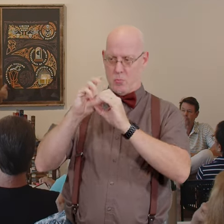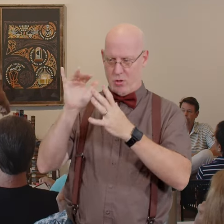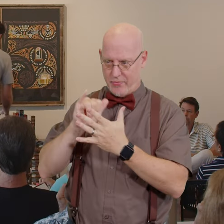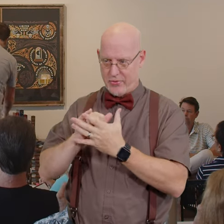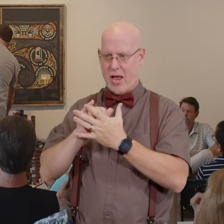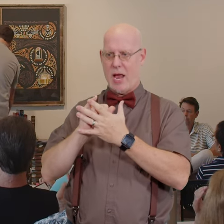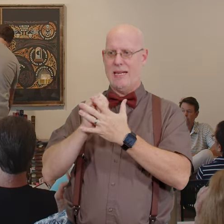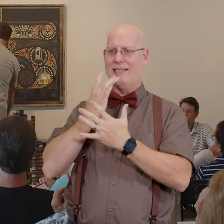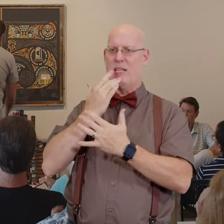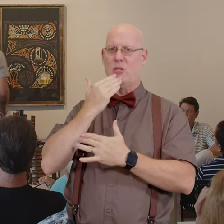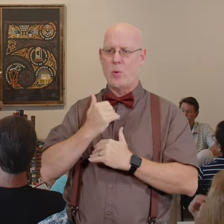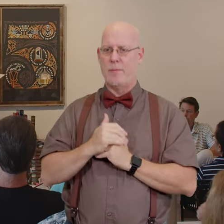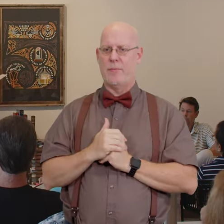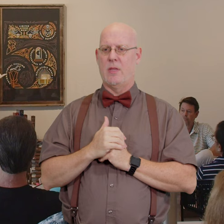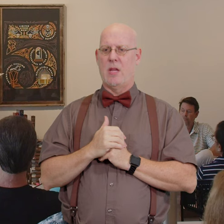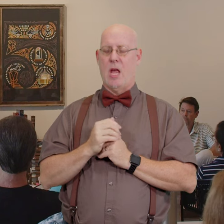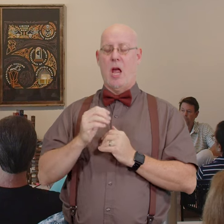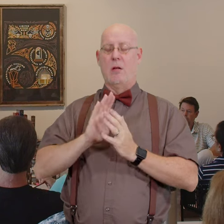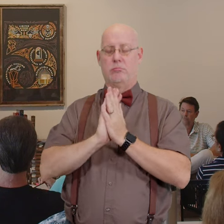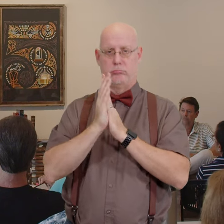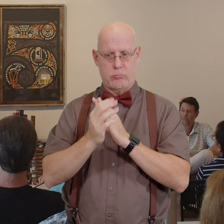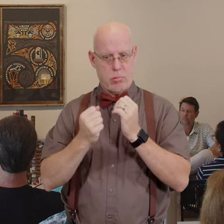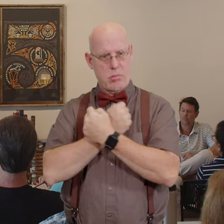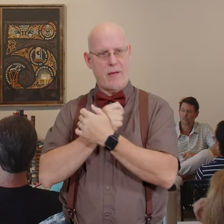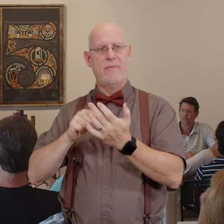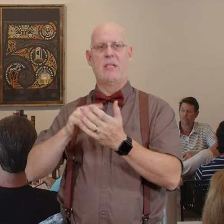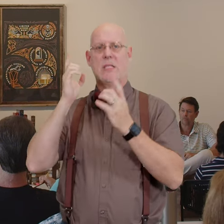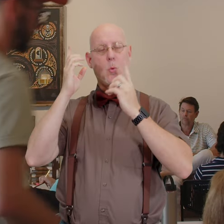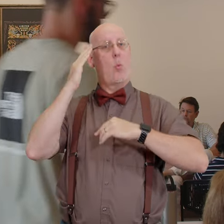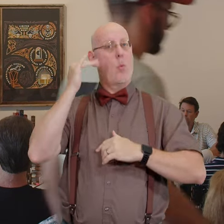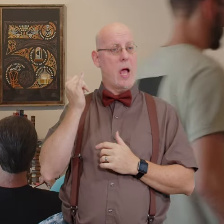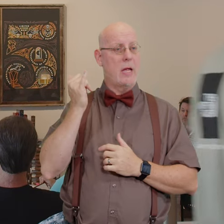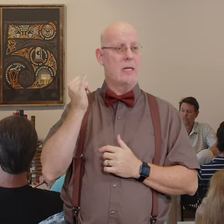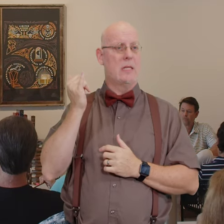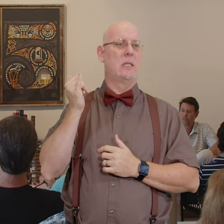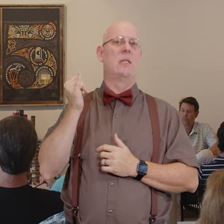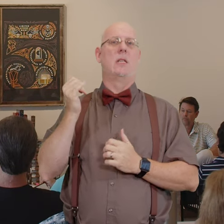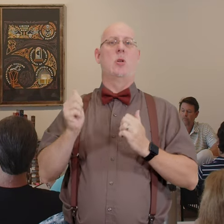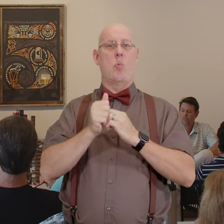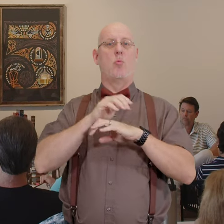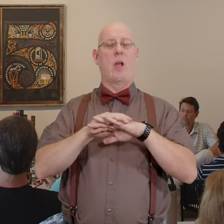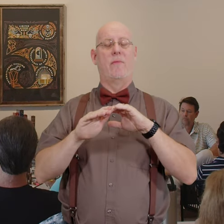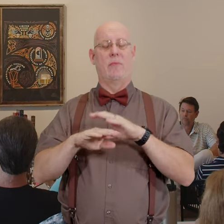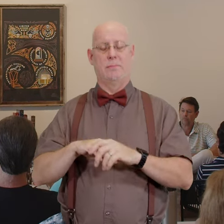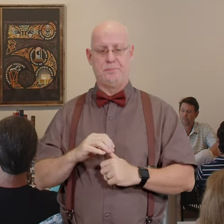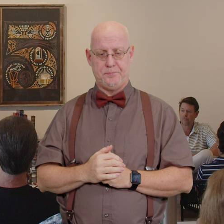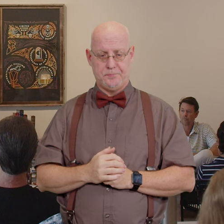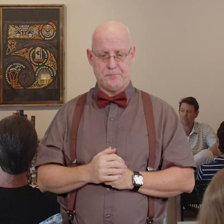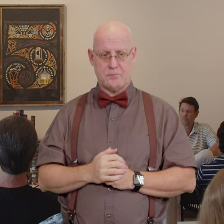beauty of it and taste its sweetness. I have grown to love this doctrine. Why? It is most comforting.